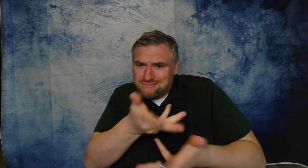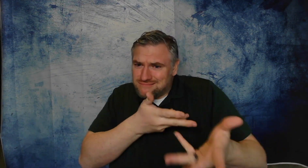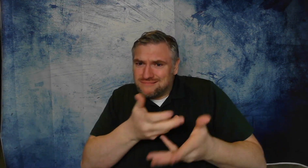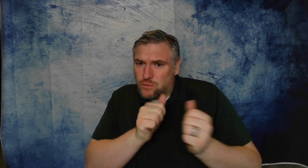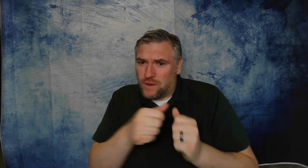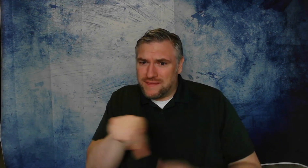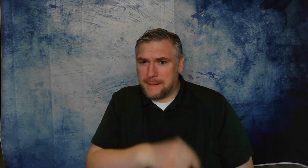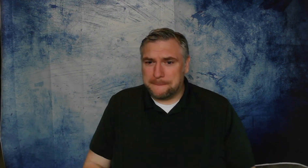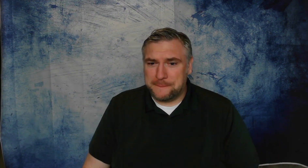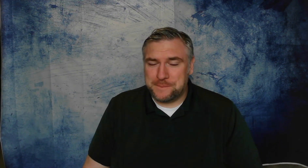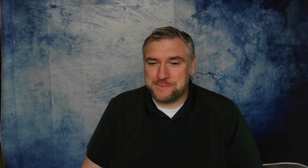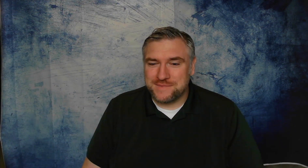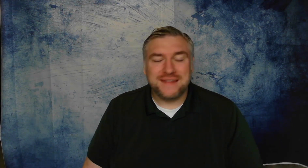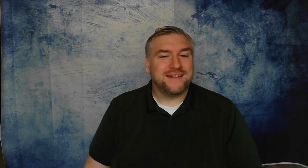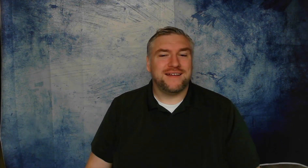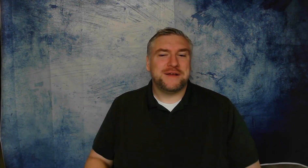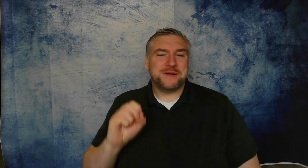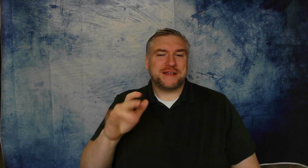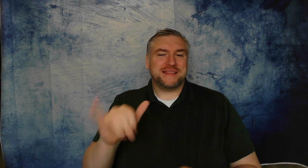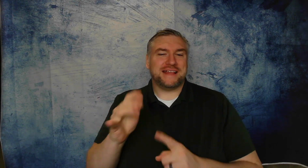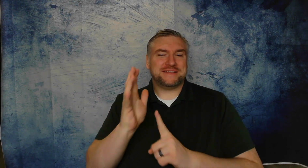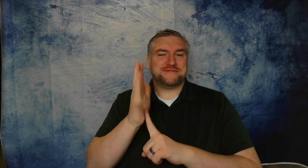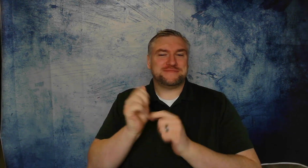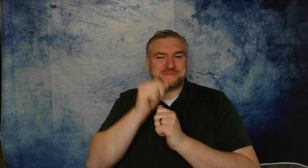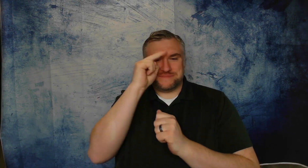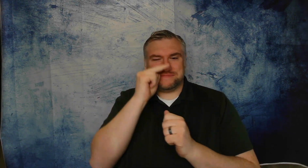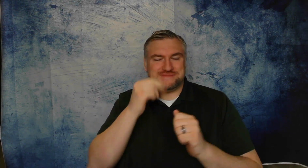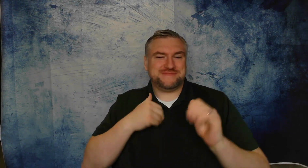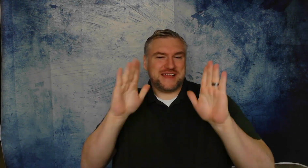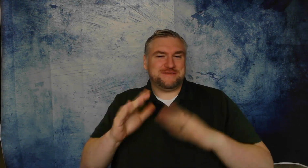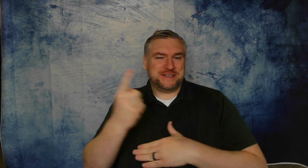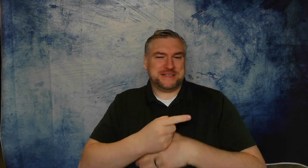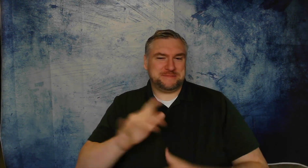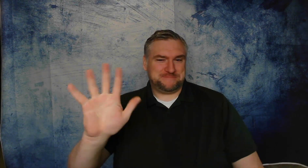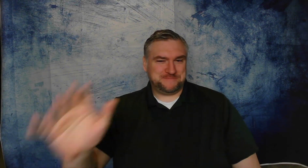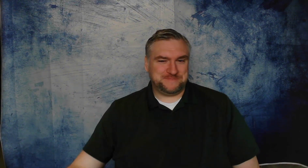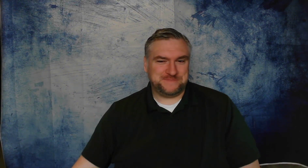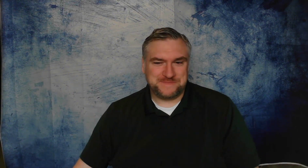your SLP and work with them. Okay, that's 5 Minutes with Nate. Have a great day.